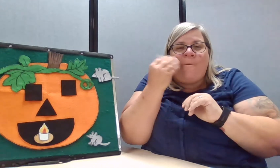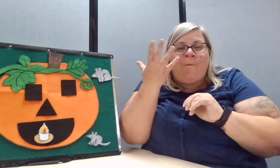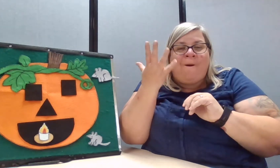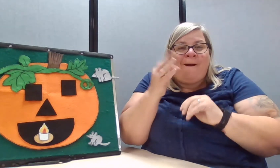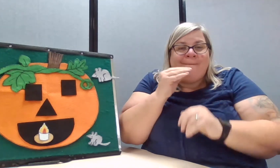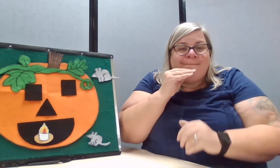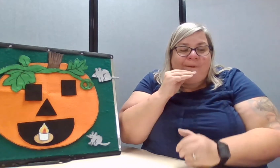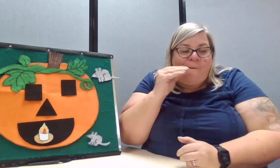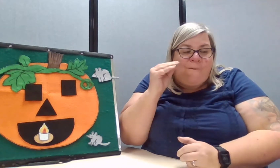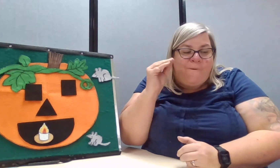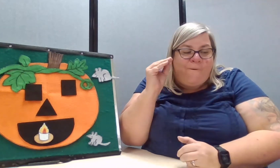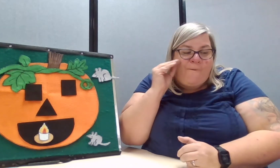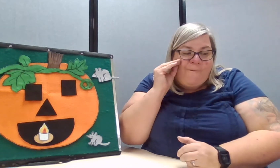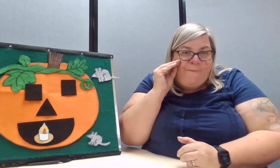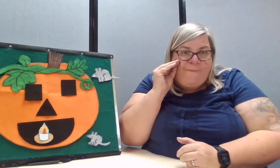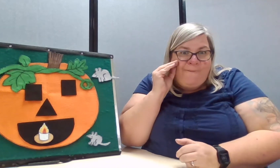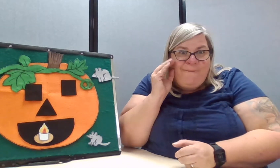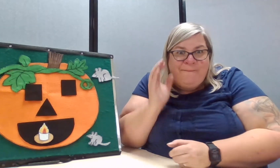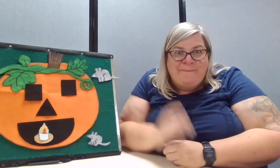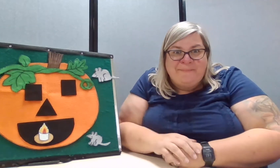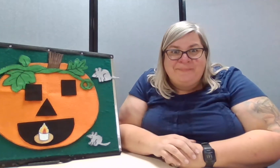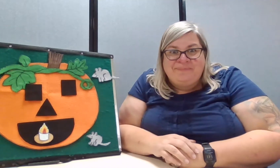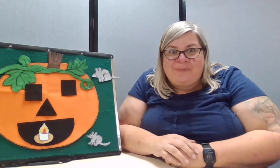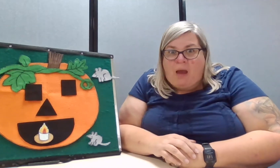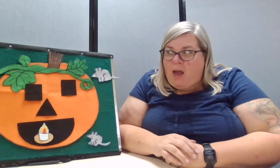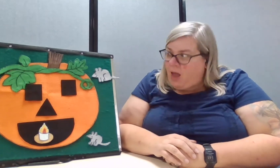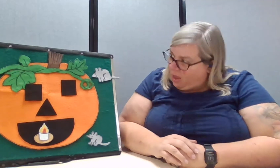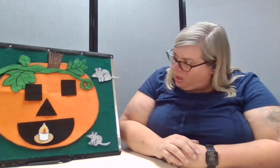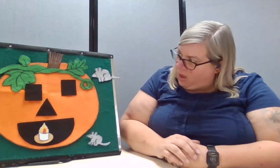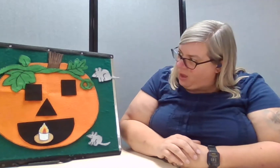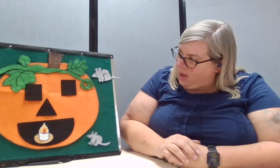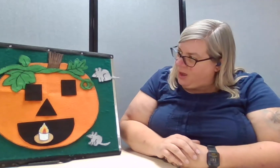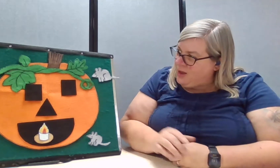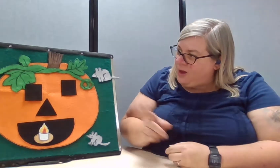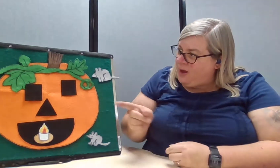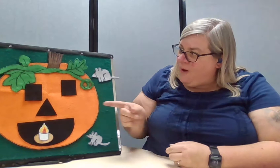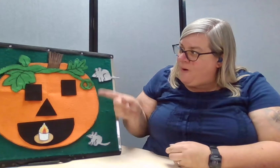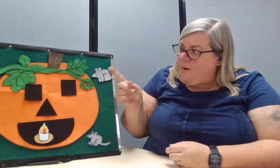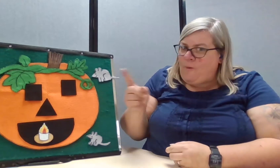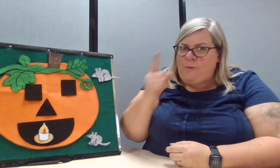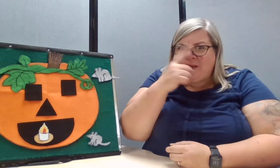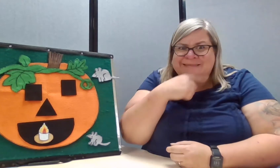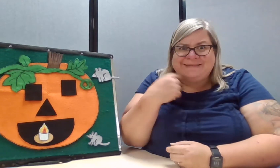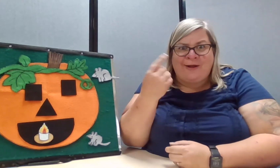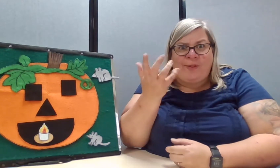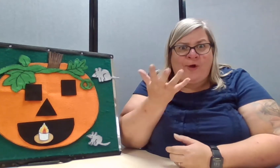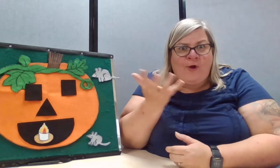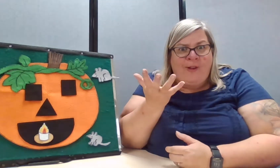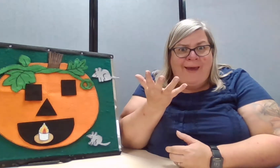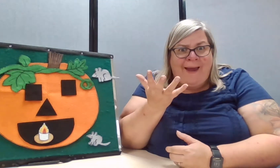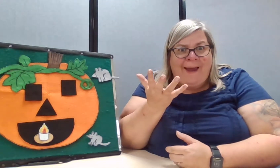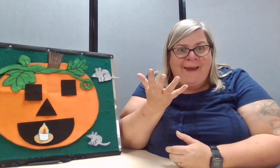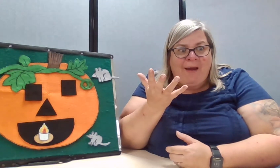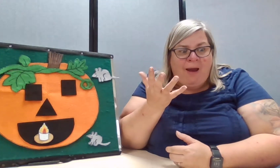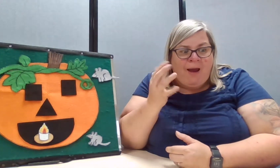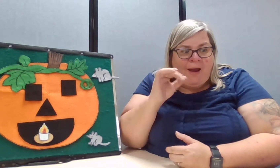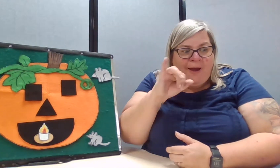And it warmed up the little house just right. What does that look like?